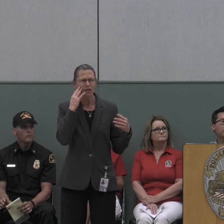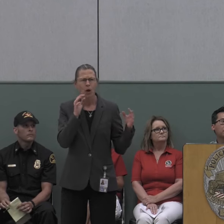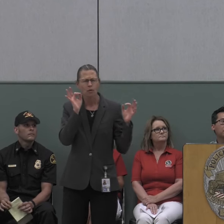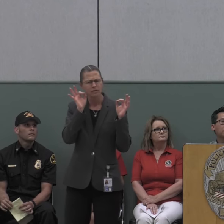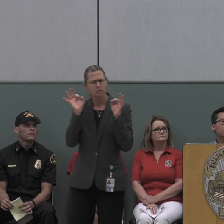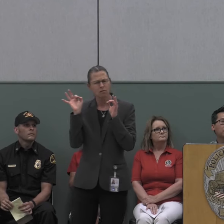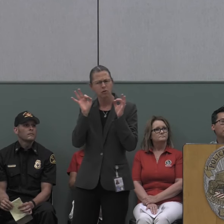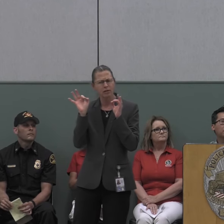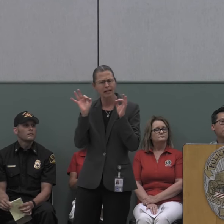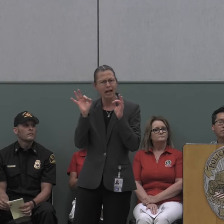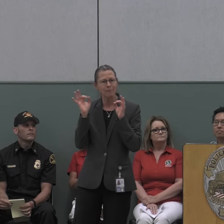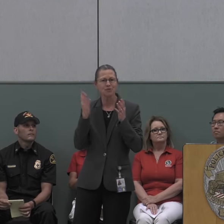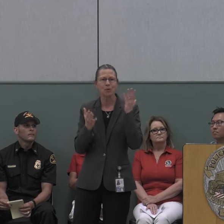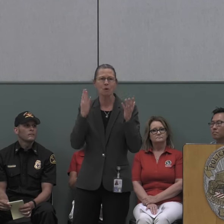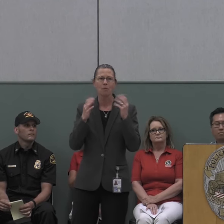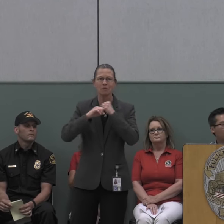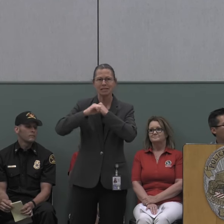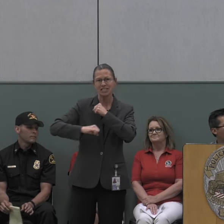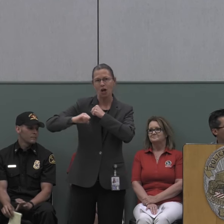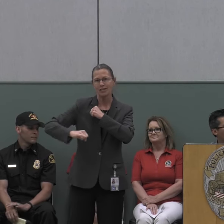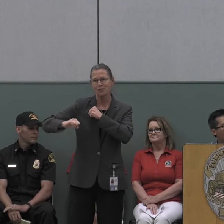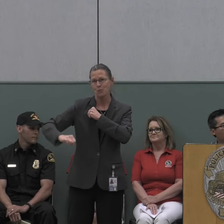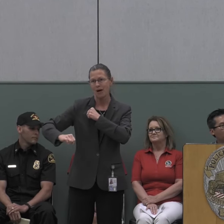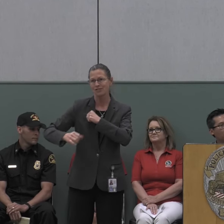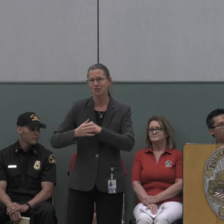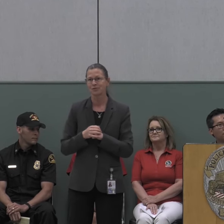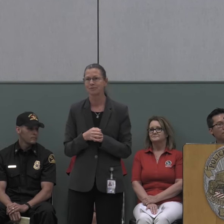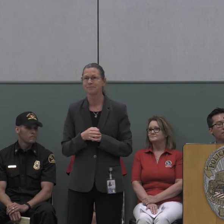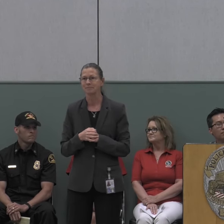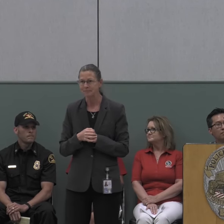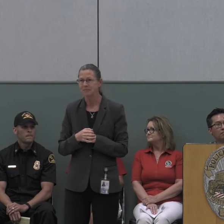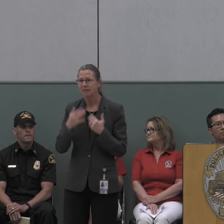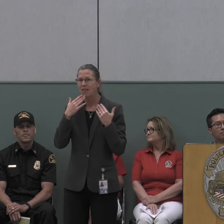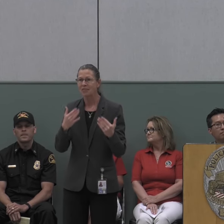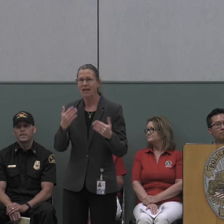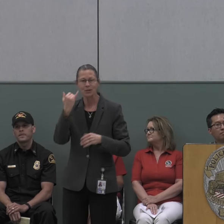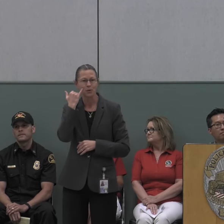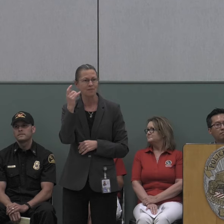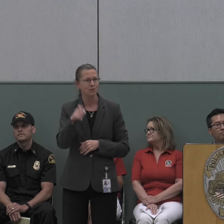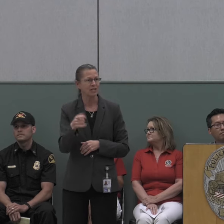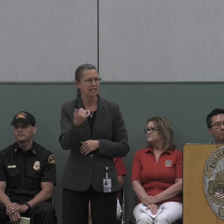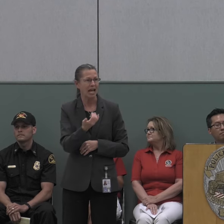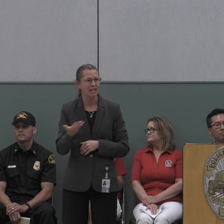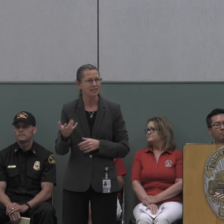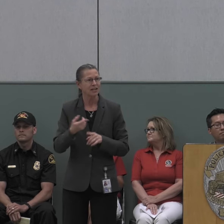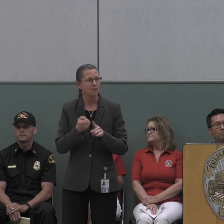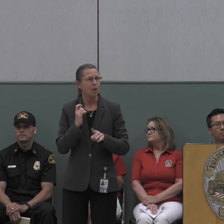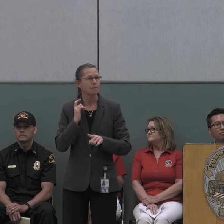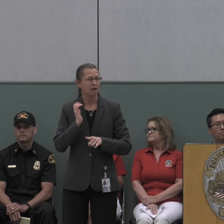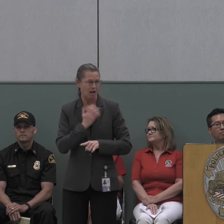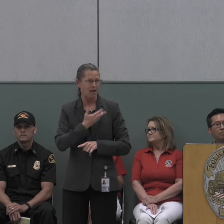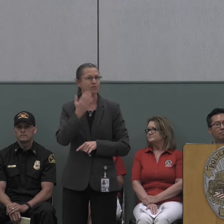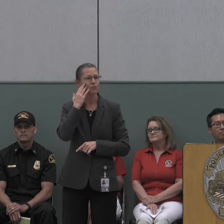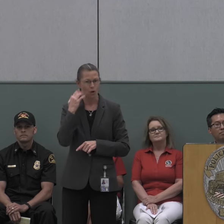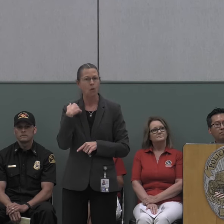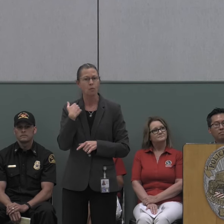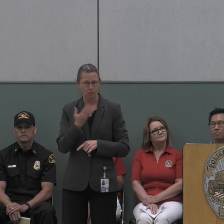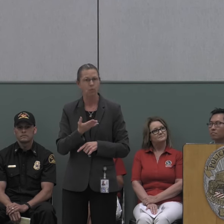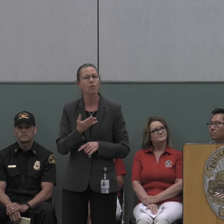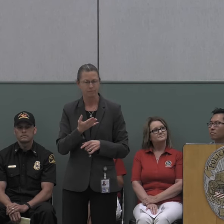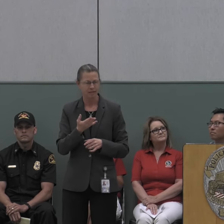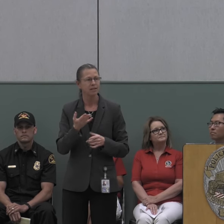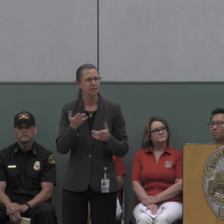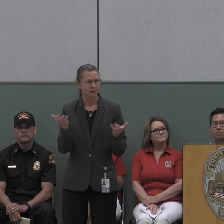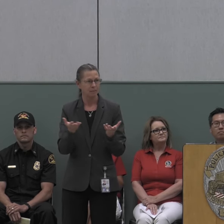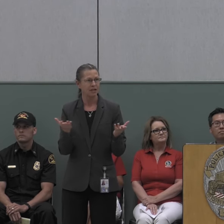his eyes, so I'm probably talking too much. Thank you. And if you need anything from us, you'll know we'll be there. And make